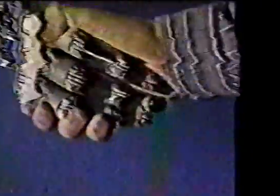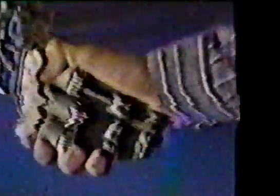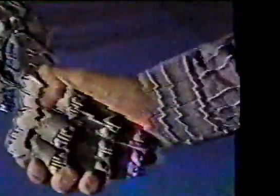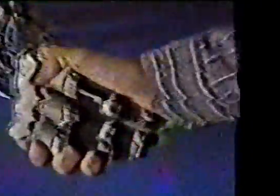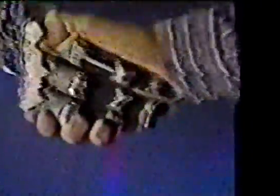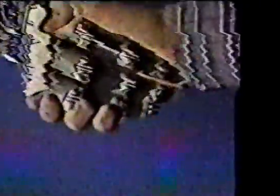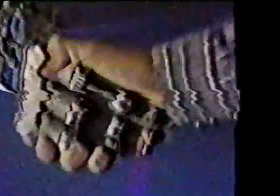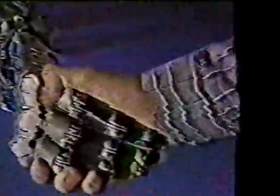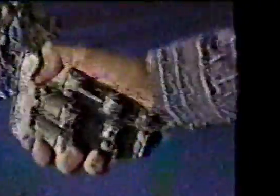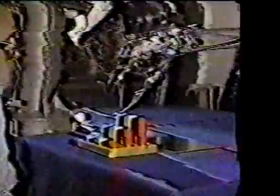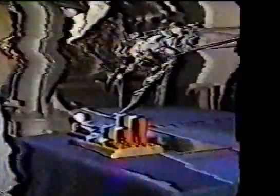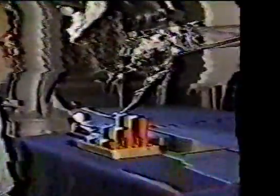terms.